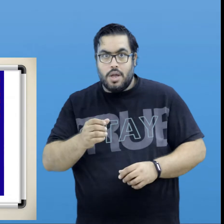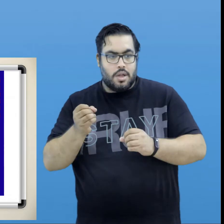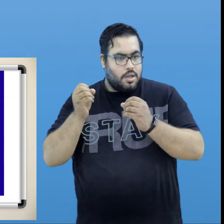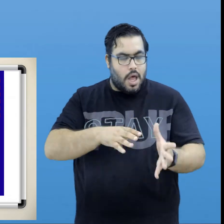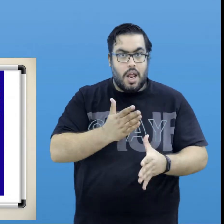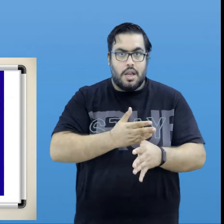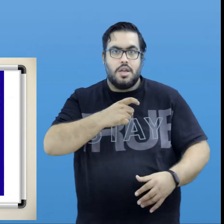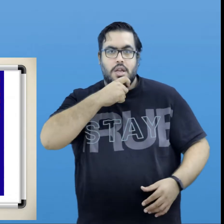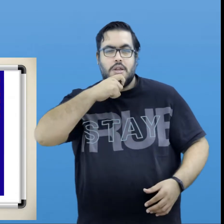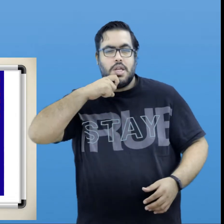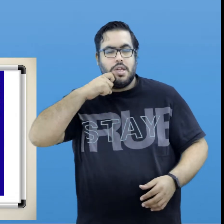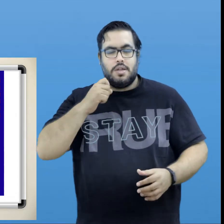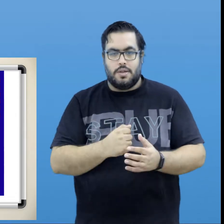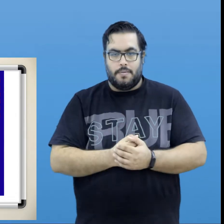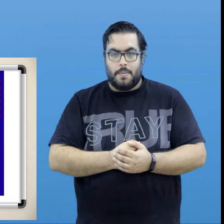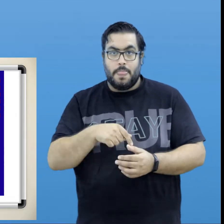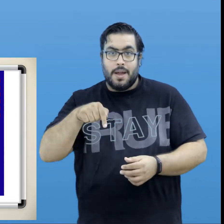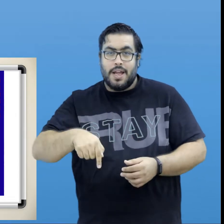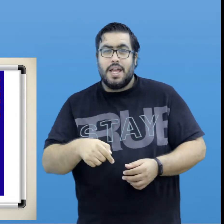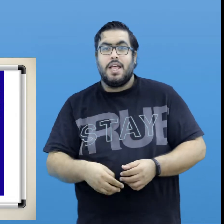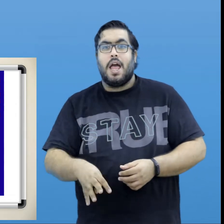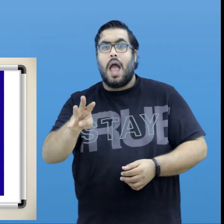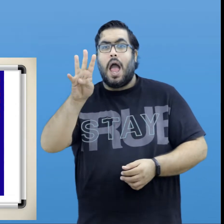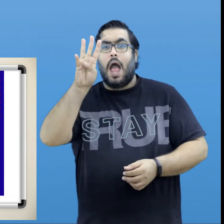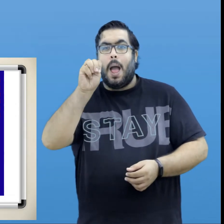The other vocabulary item is metabolism.